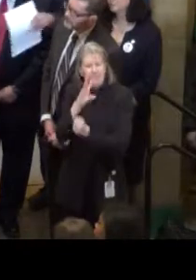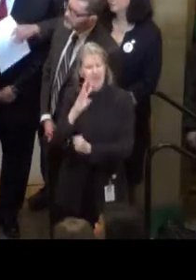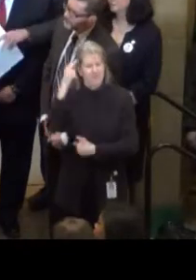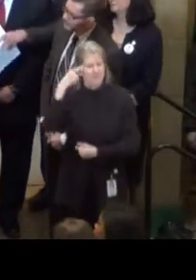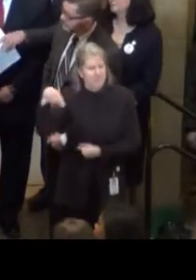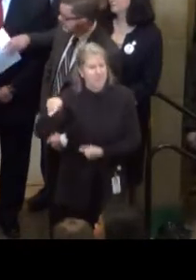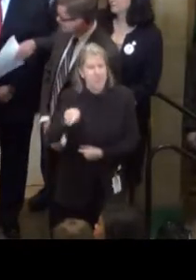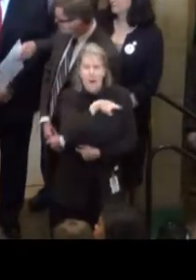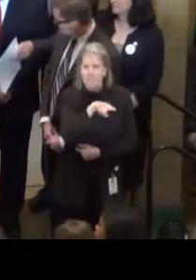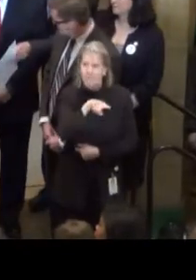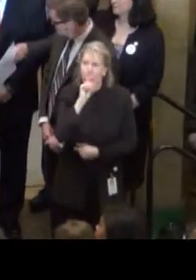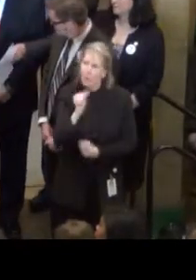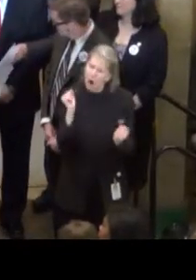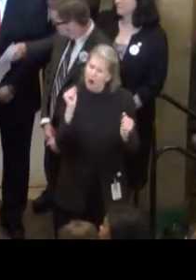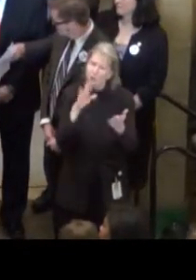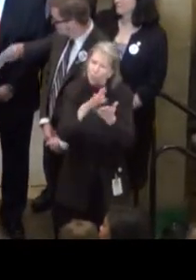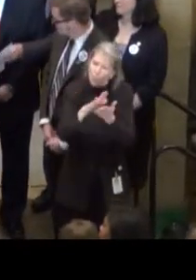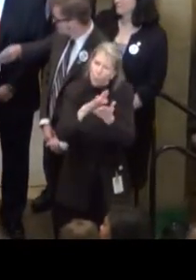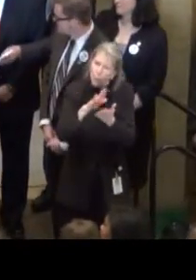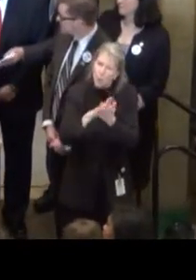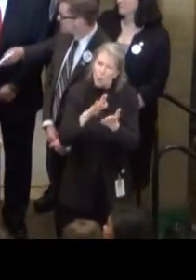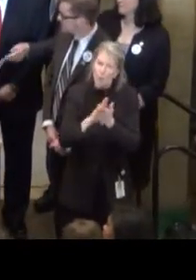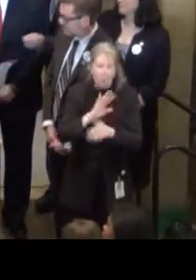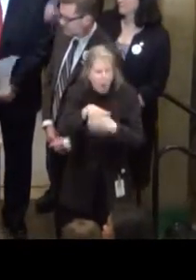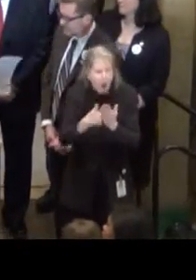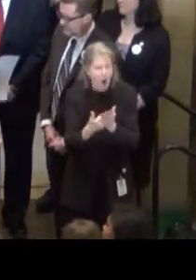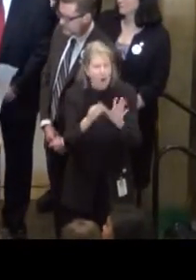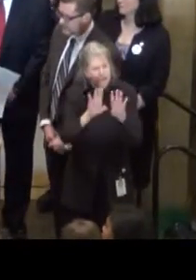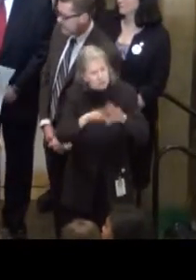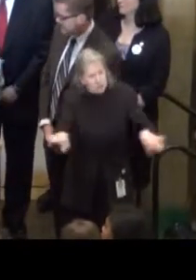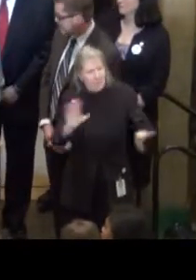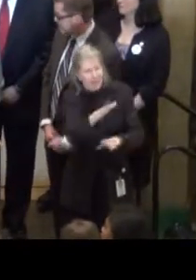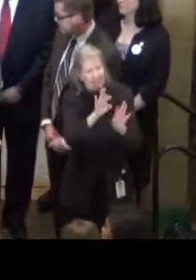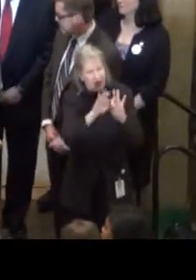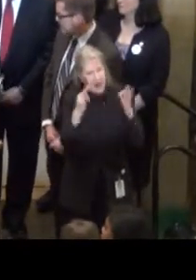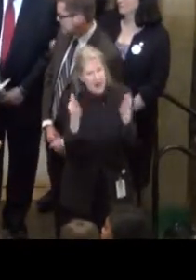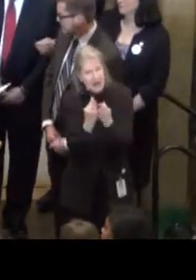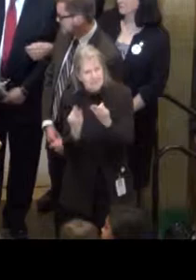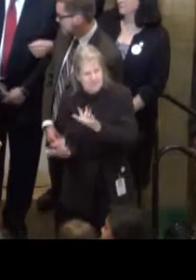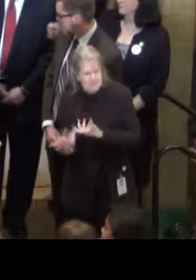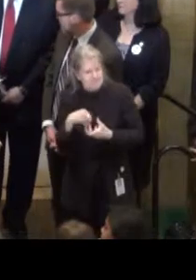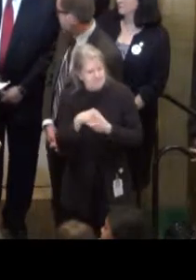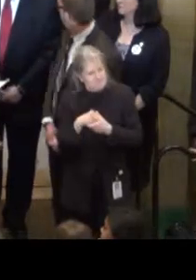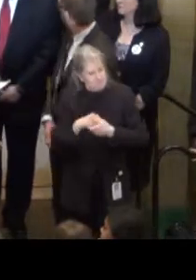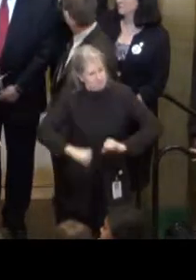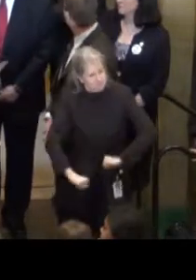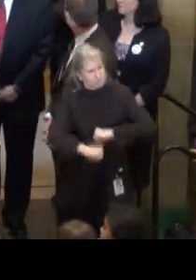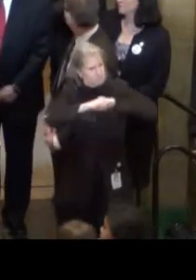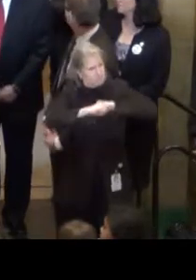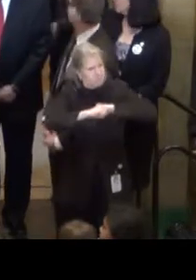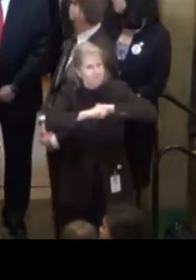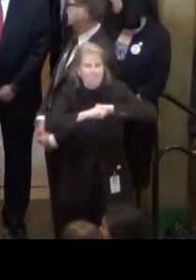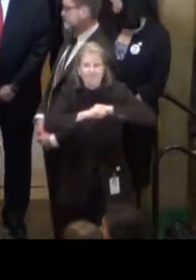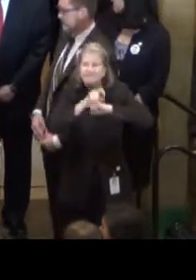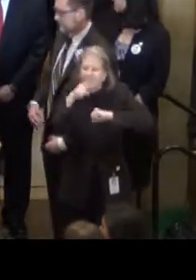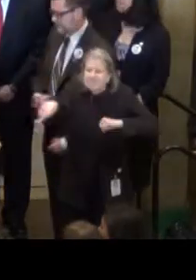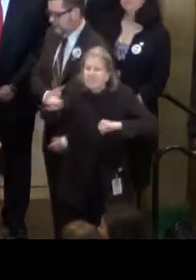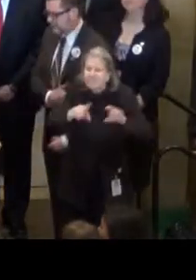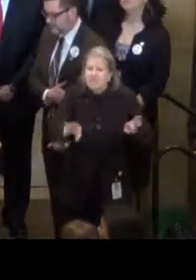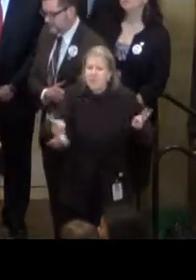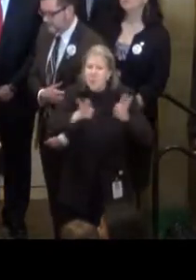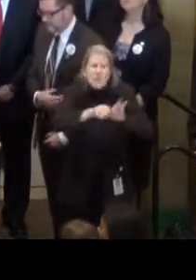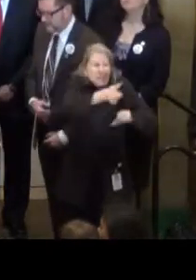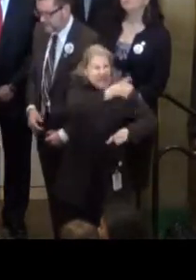embraces all of those children and all of their families. Because you know what? You're too important,